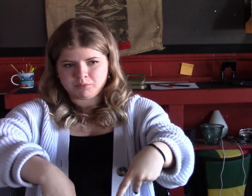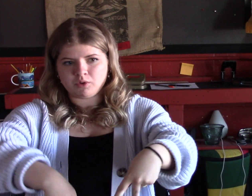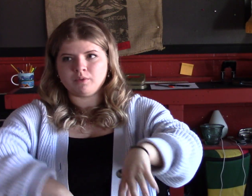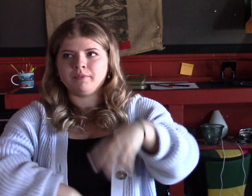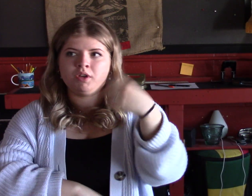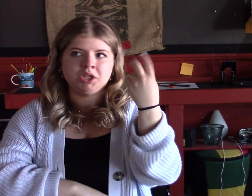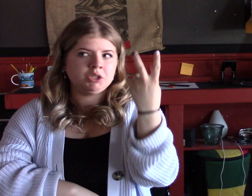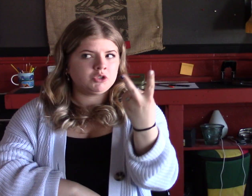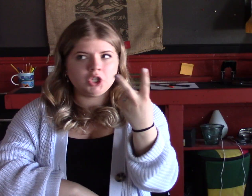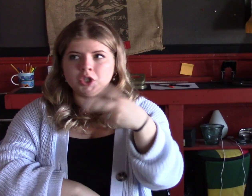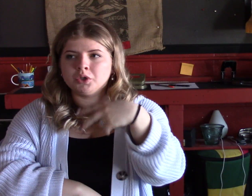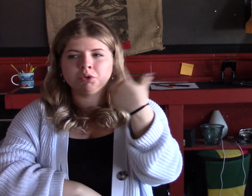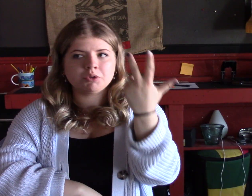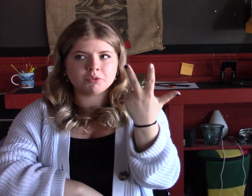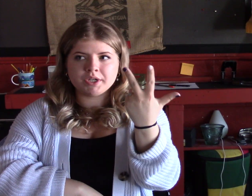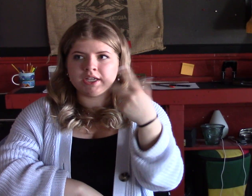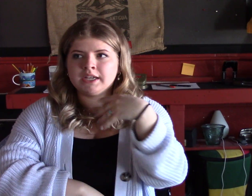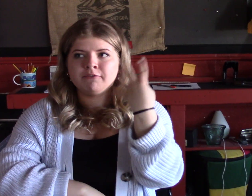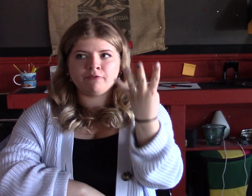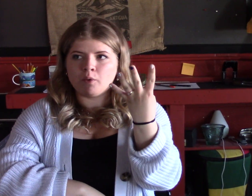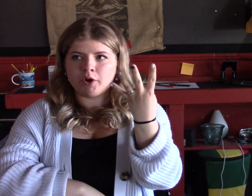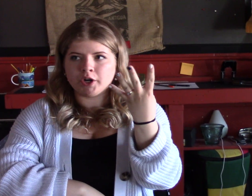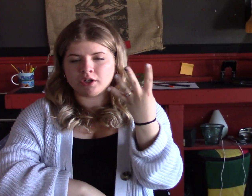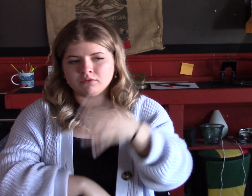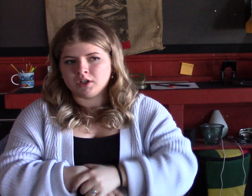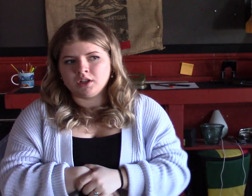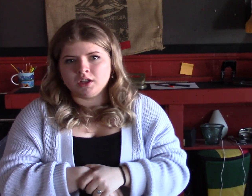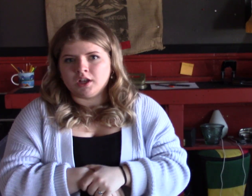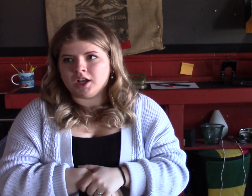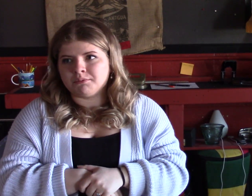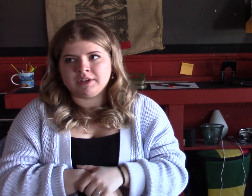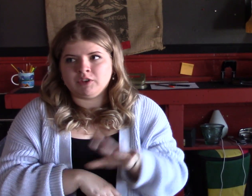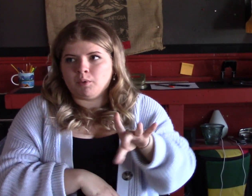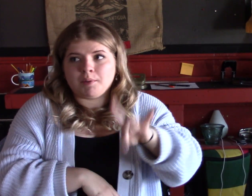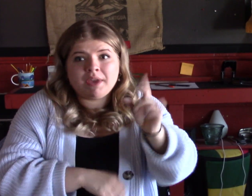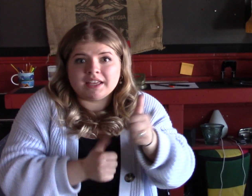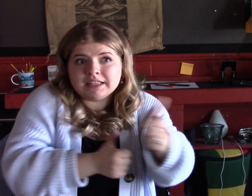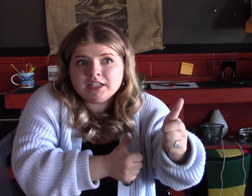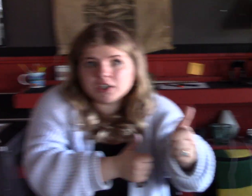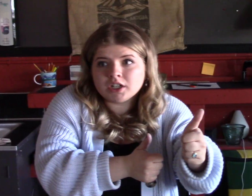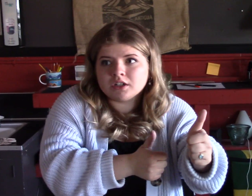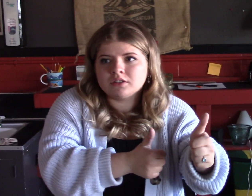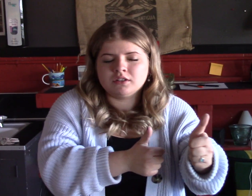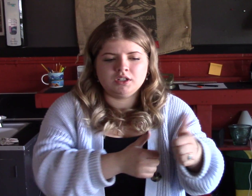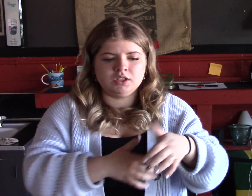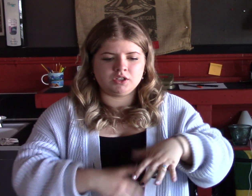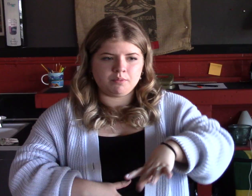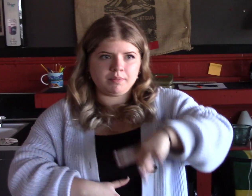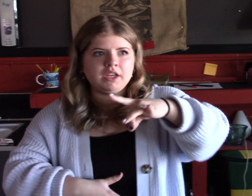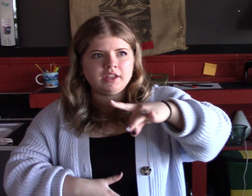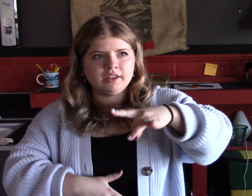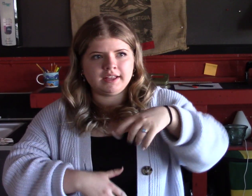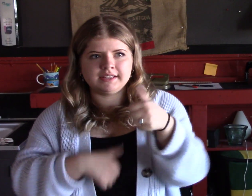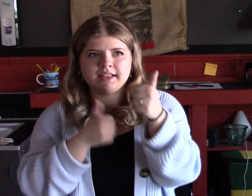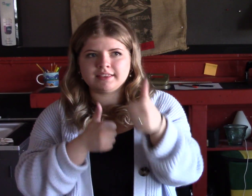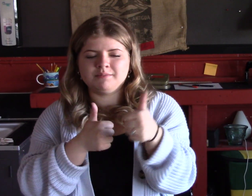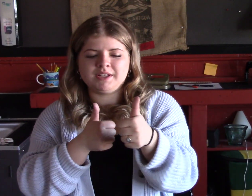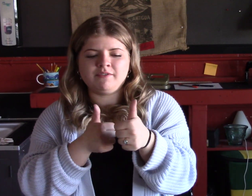people, 2, 3, 4. If you want to pick a leader, so pick, and then that thumbs up